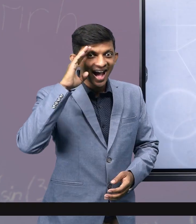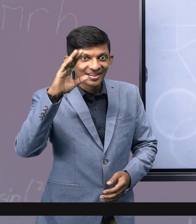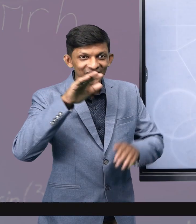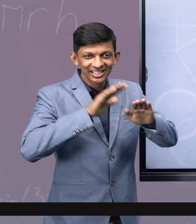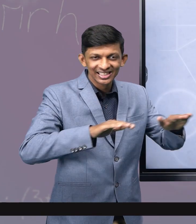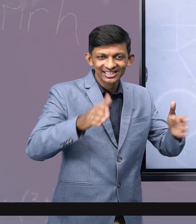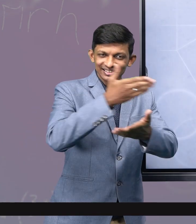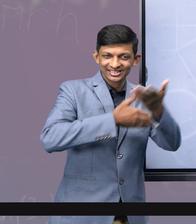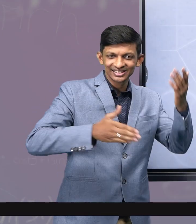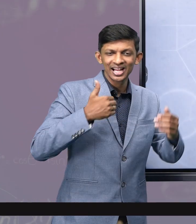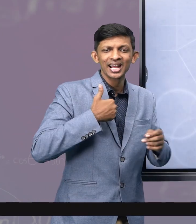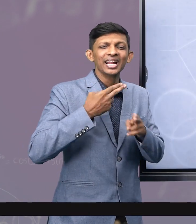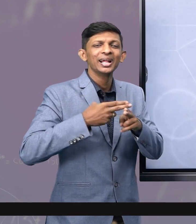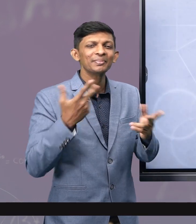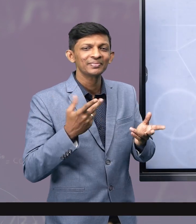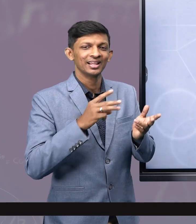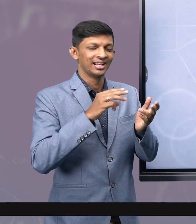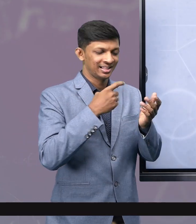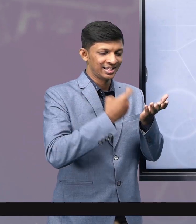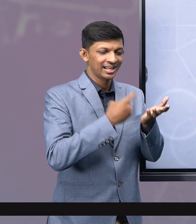Hello children, I am Rizwan.